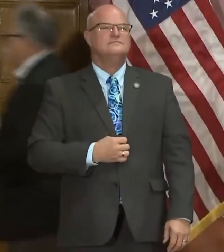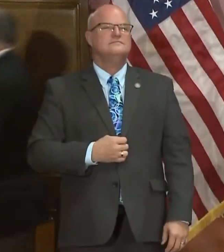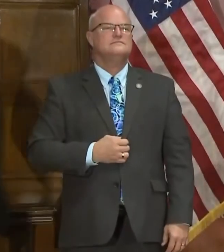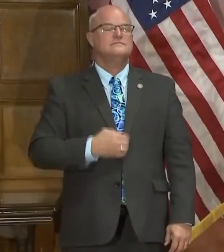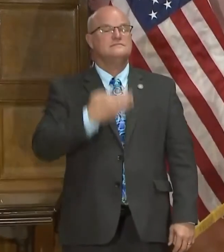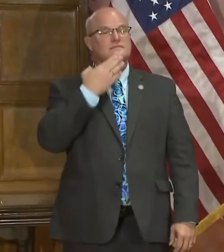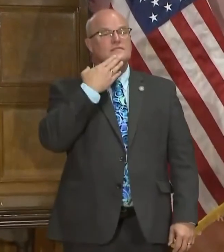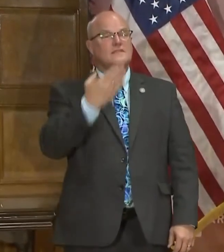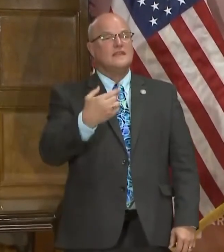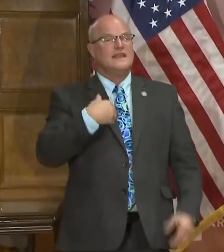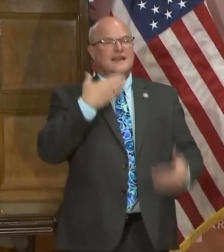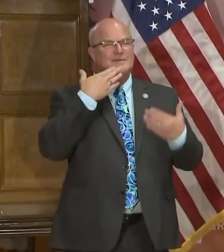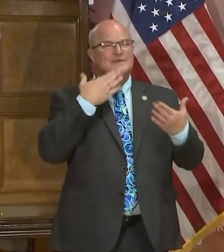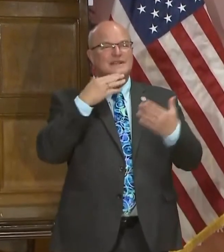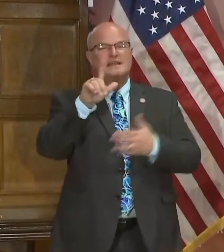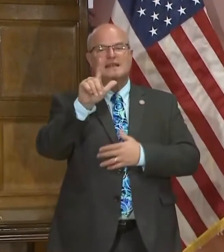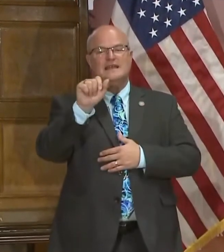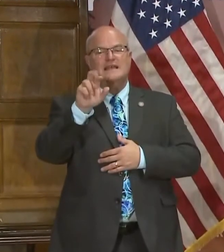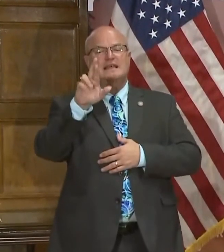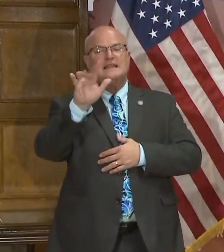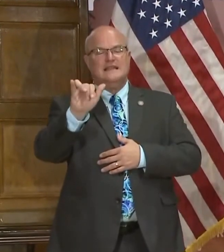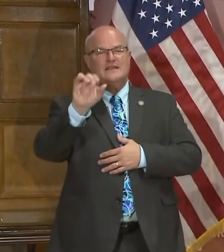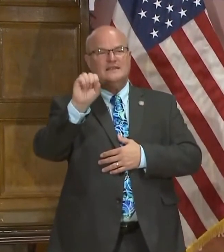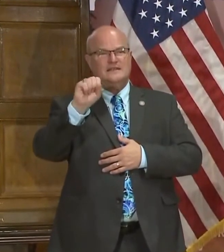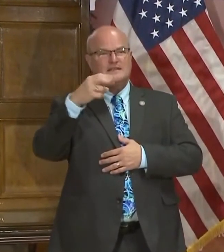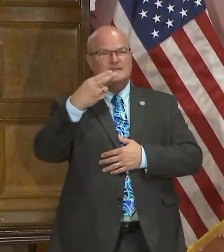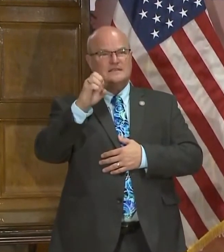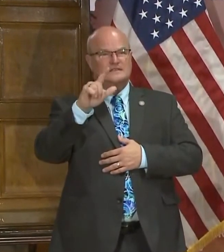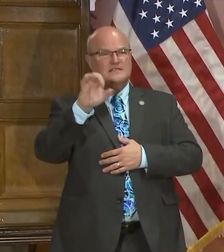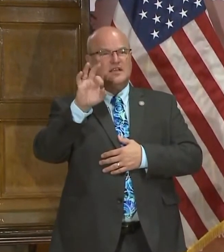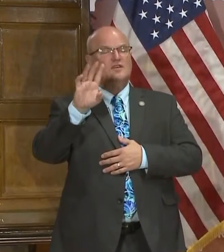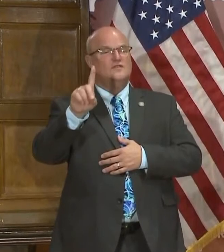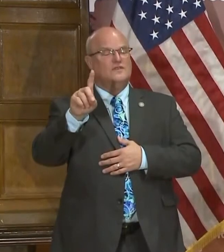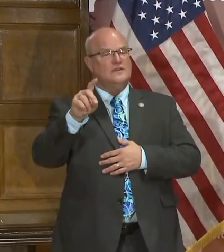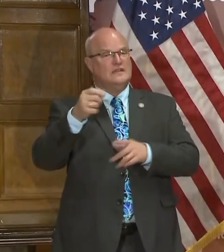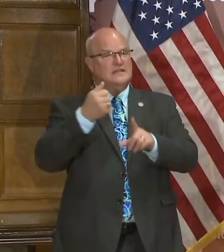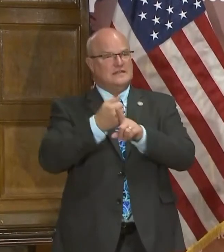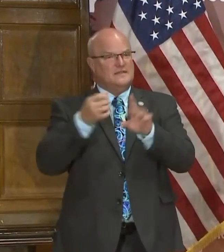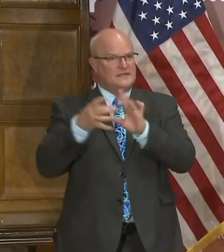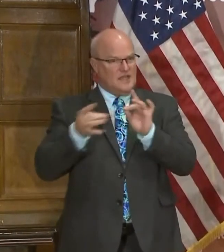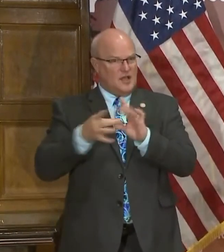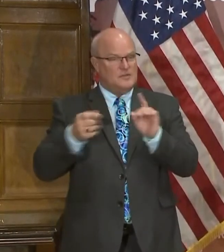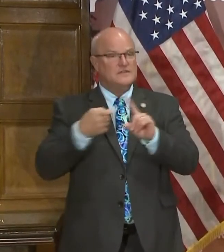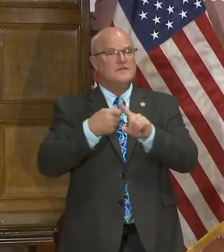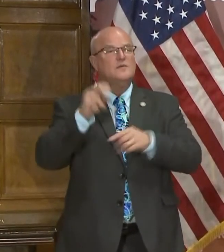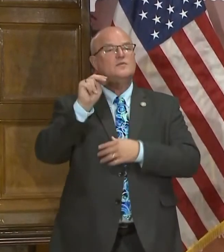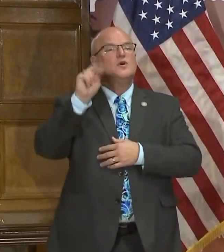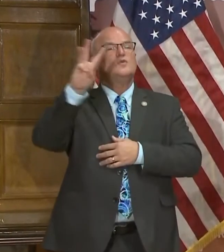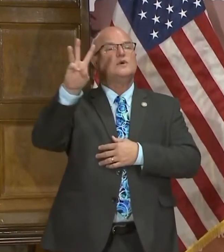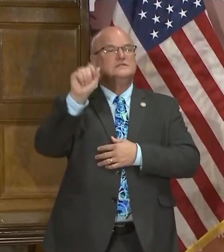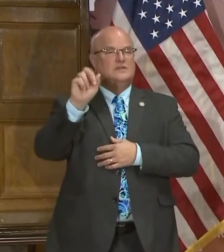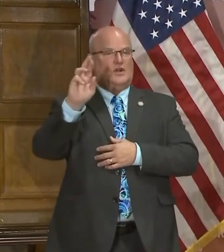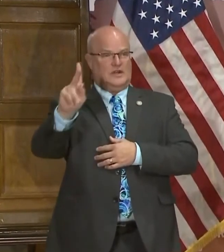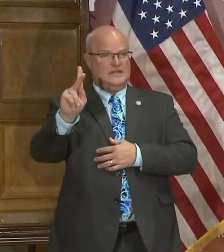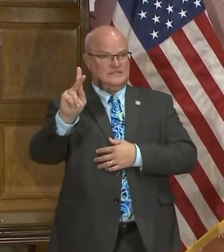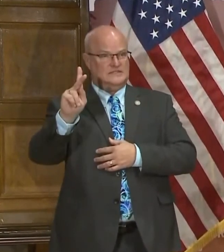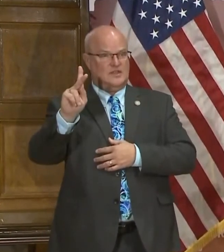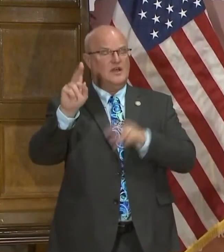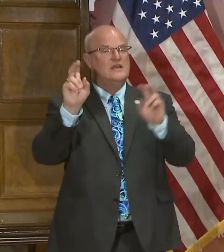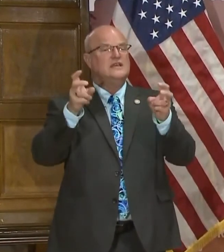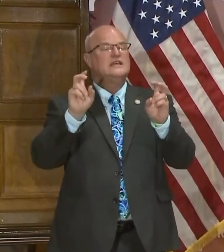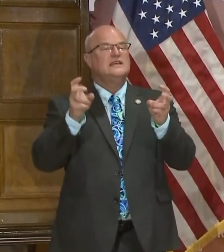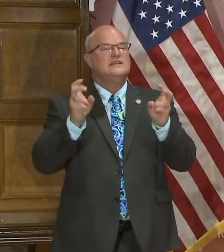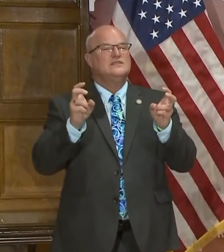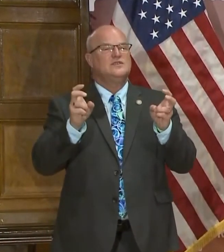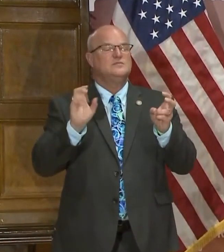Thank you, and then I appreciate Larry Shackleford, who has some comments from Northwest Arkansas in